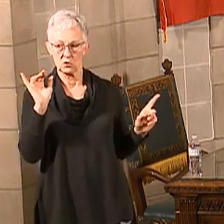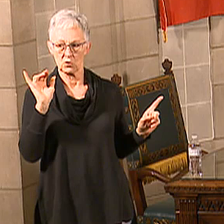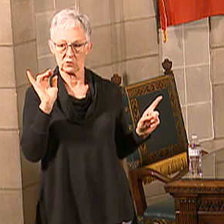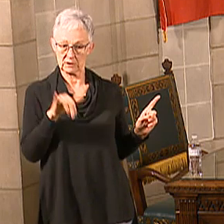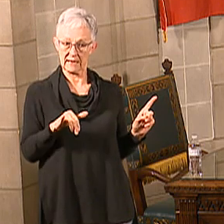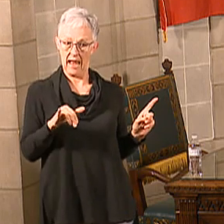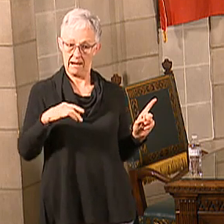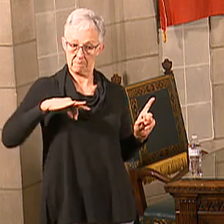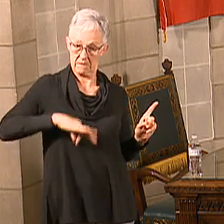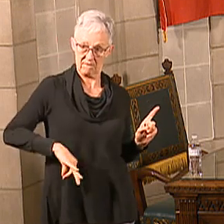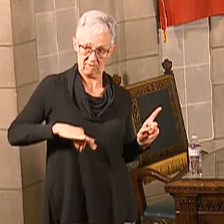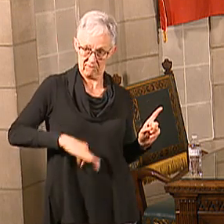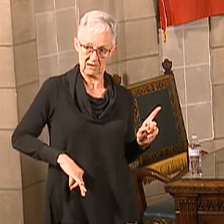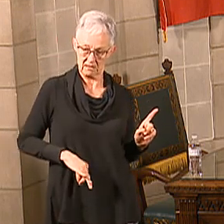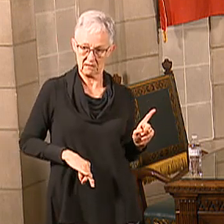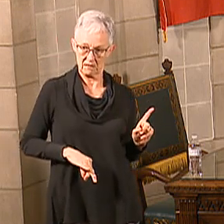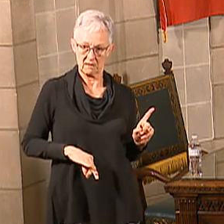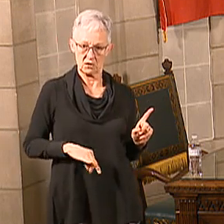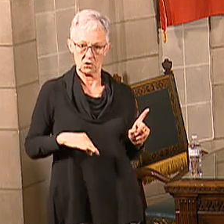is that you cannot